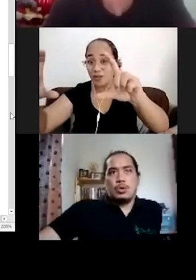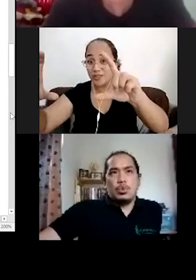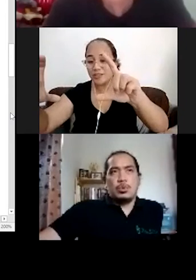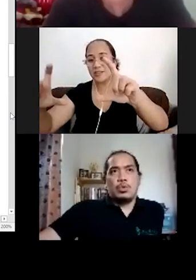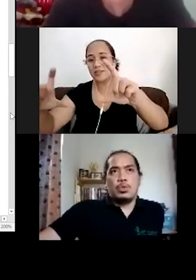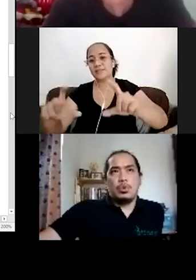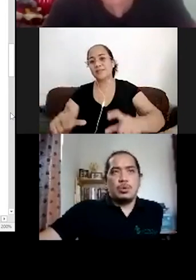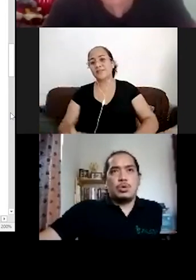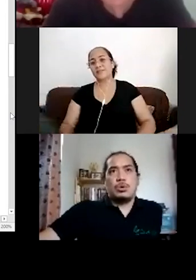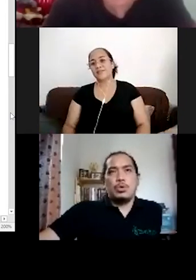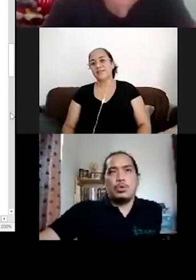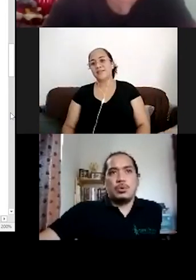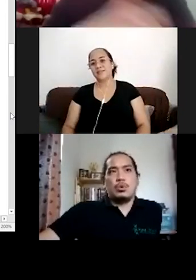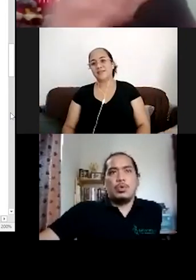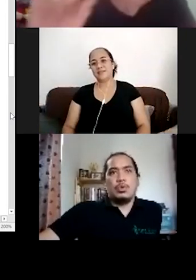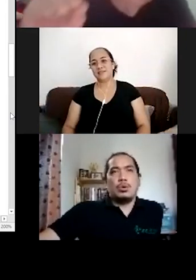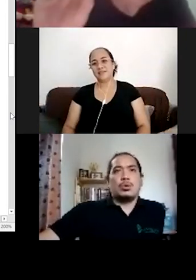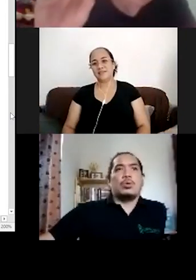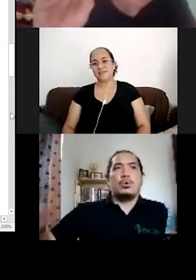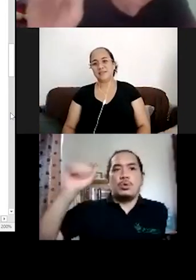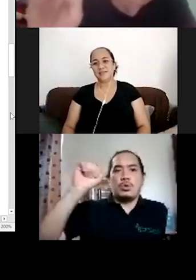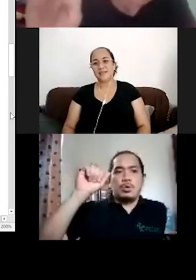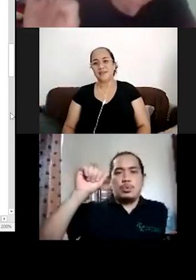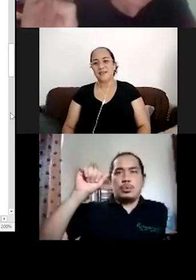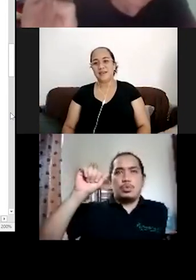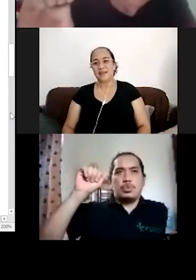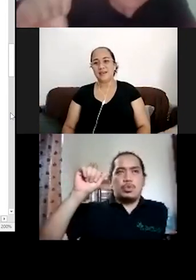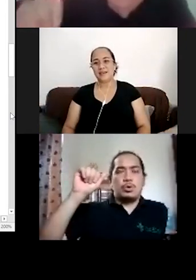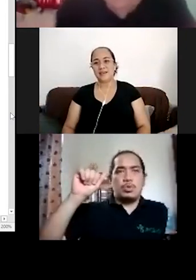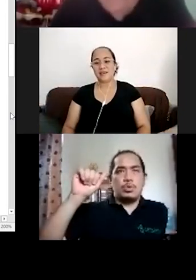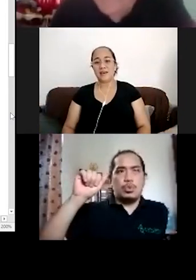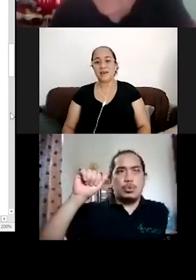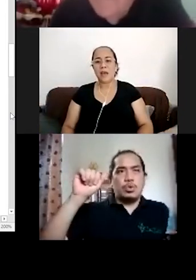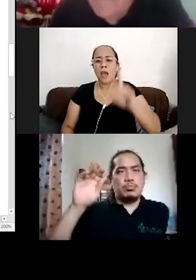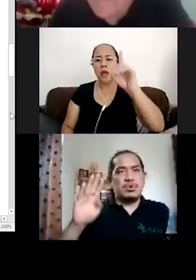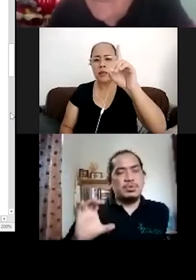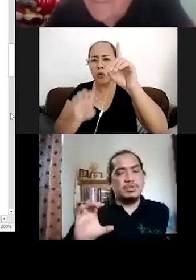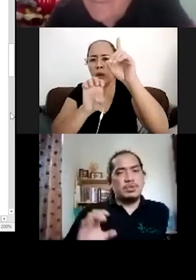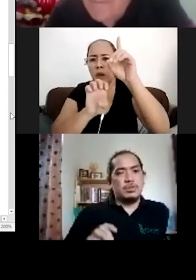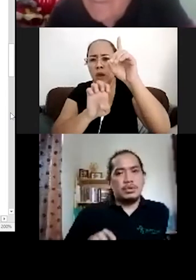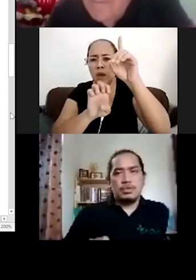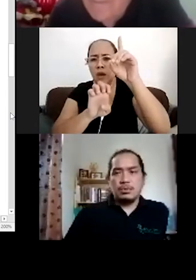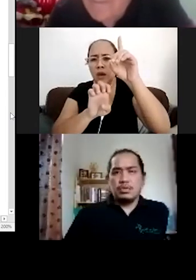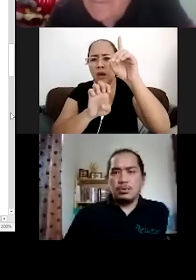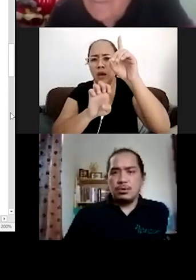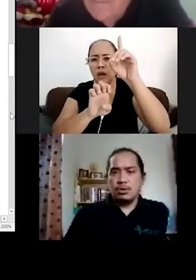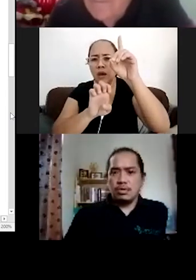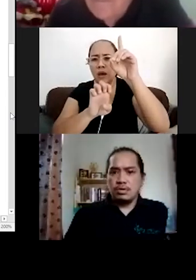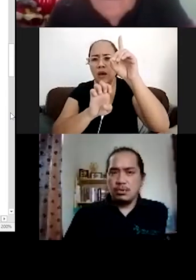E. No. E. Renz is saying E. E, D or E? E, none of the above?